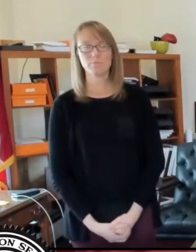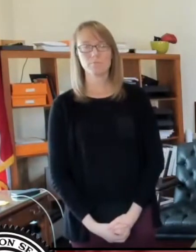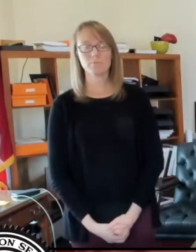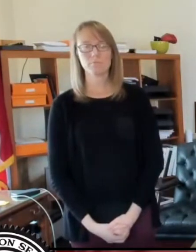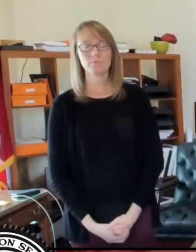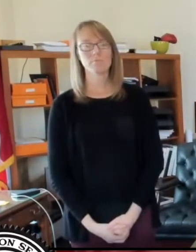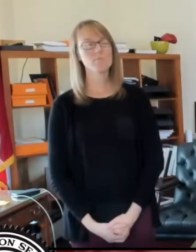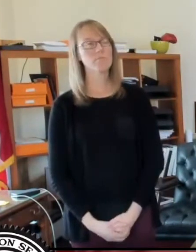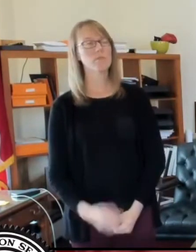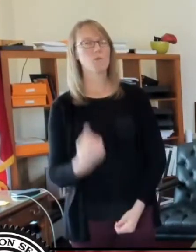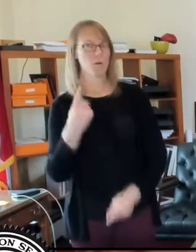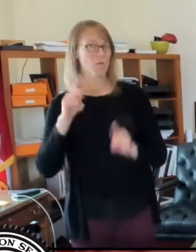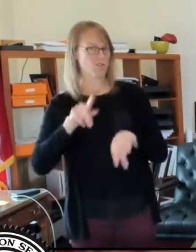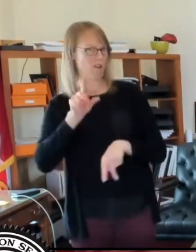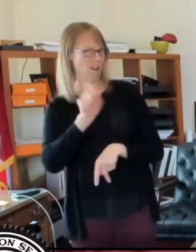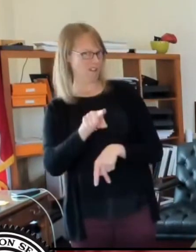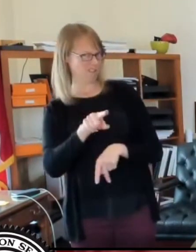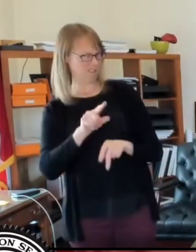and cannot best serve.